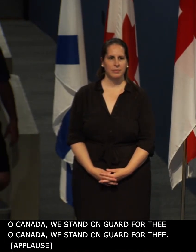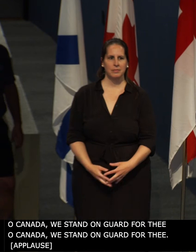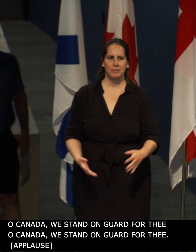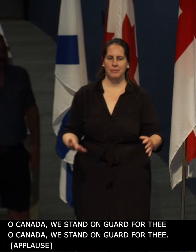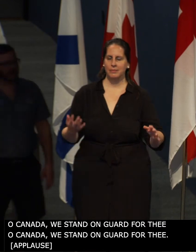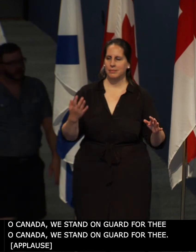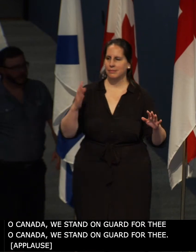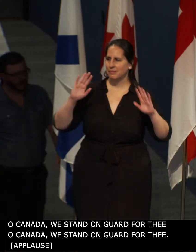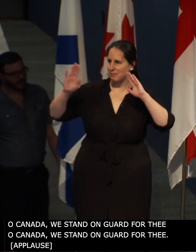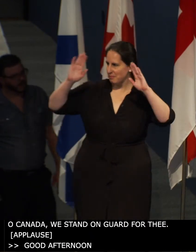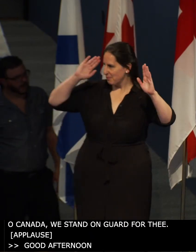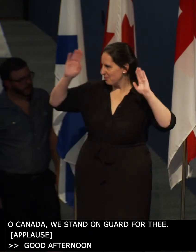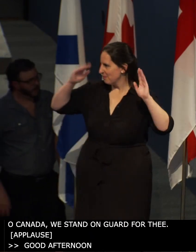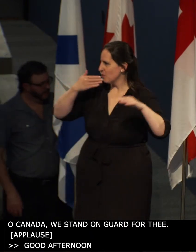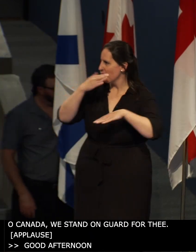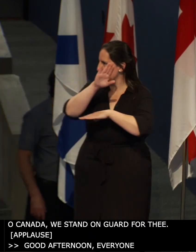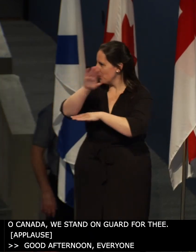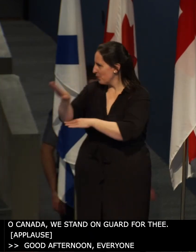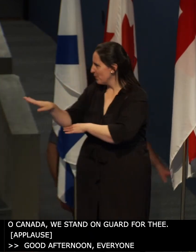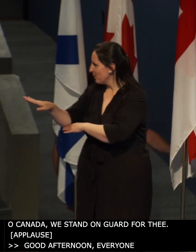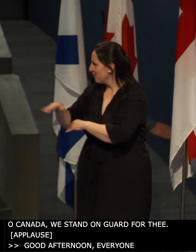Good afternoon, everyone.